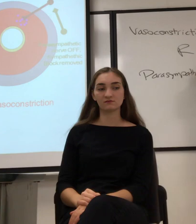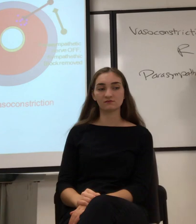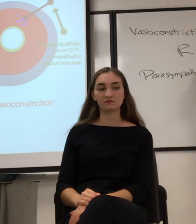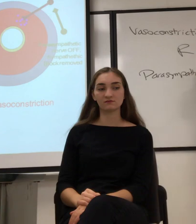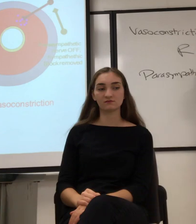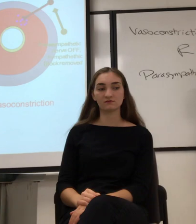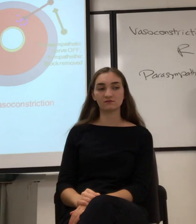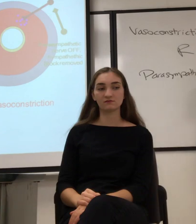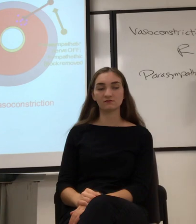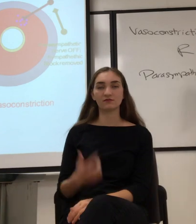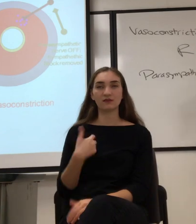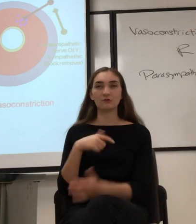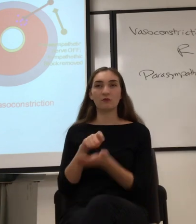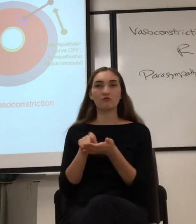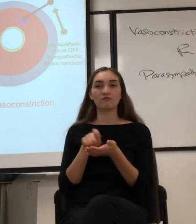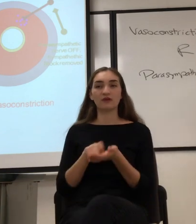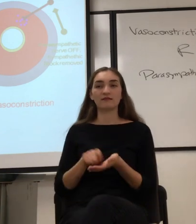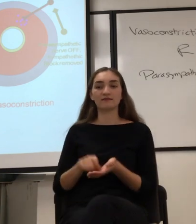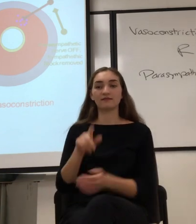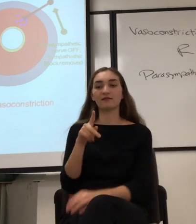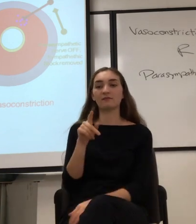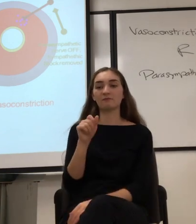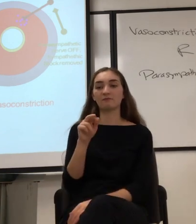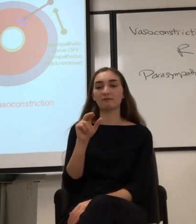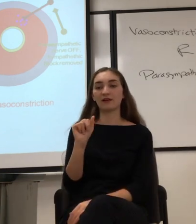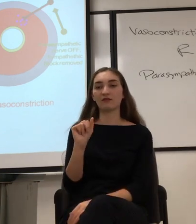So what I'm writing is parasympathetics,